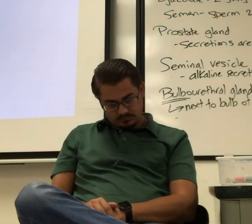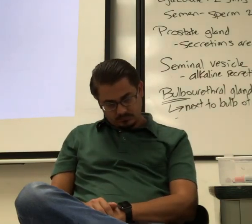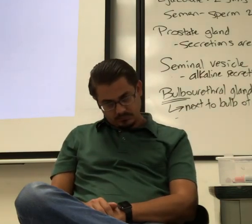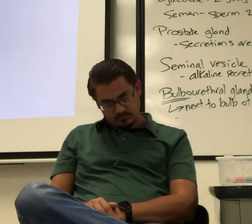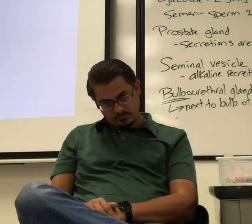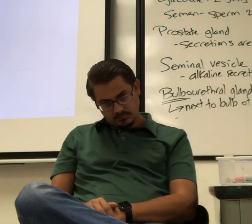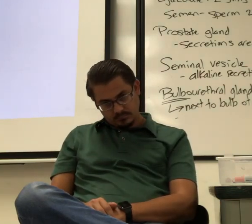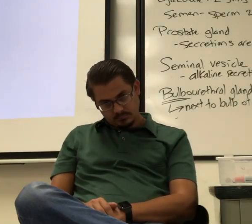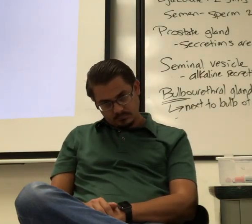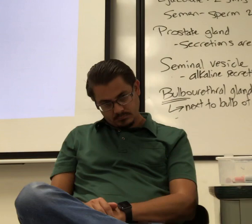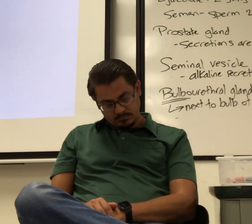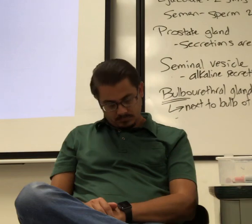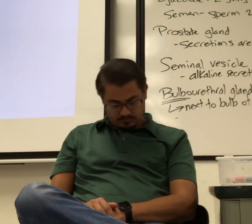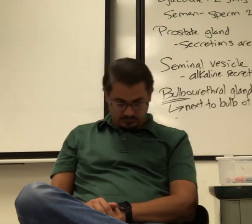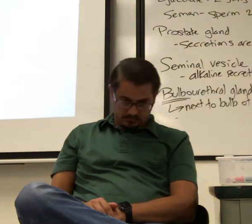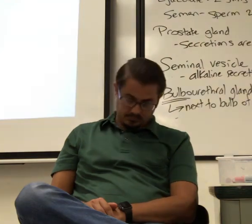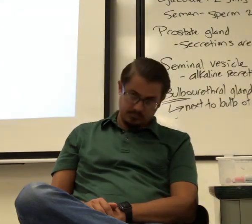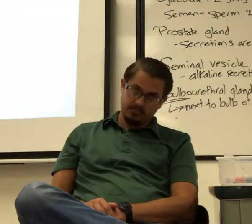start with our sagittal section